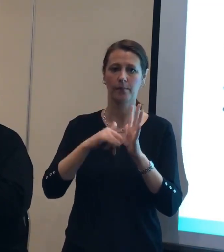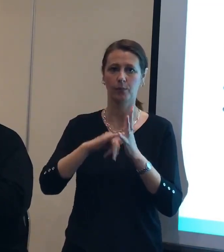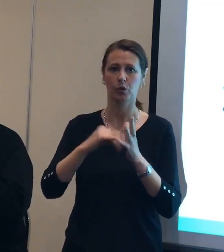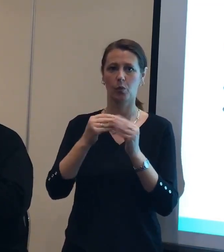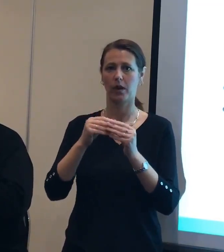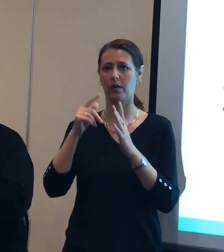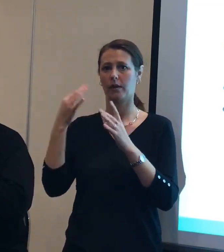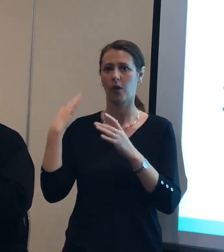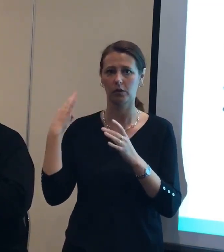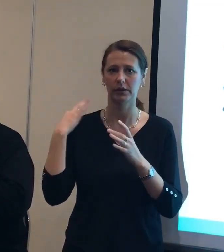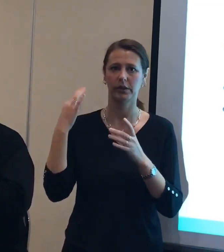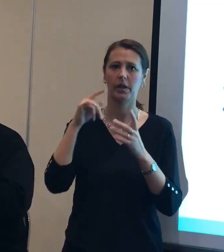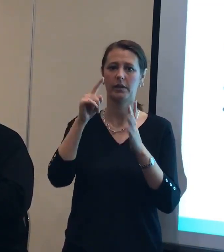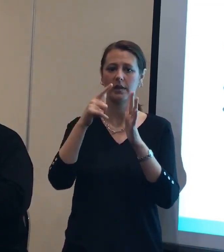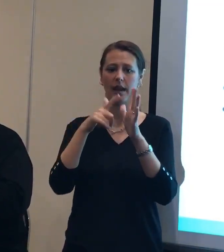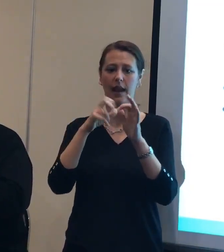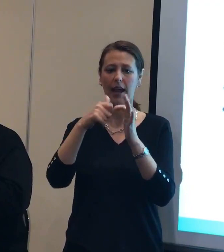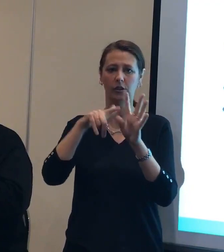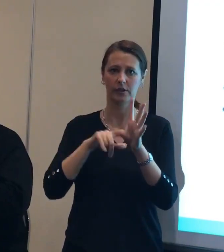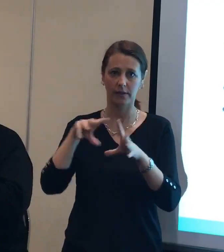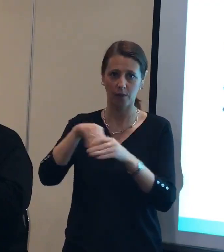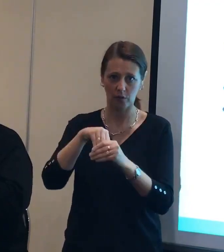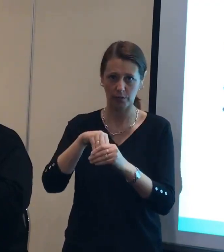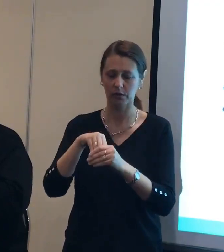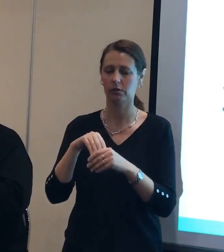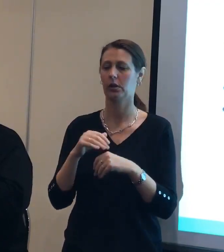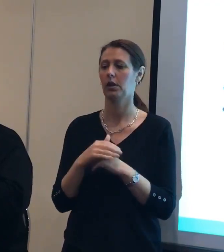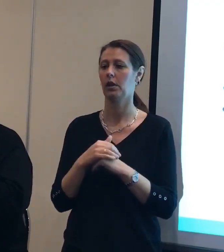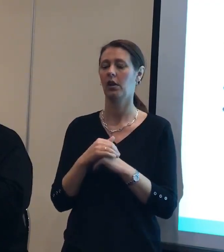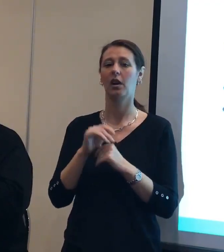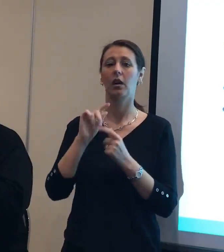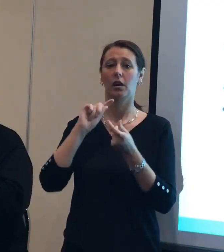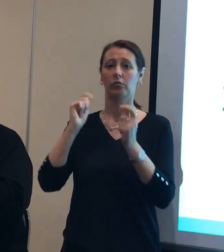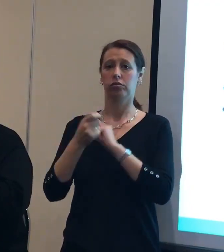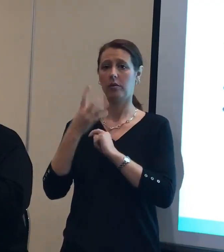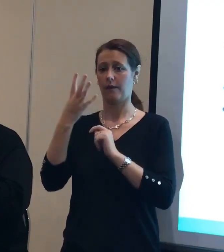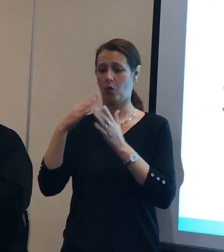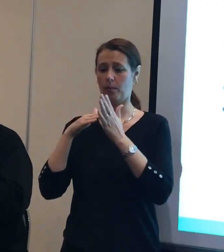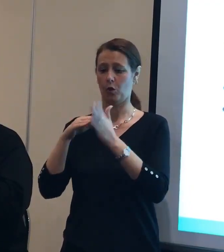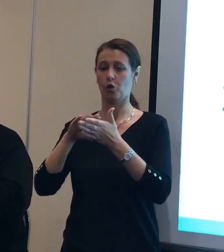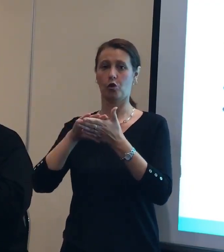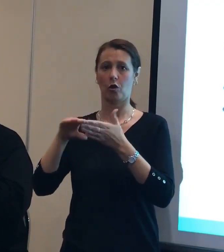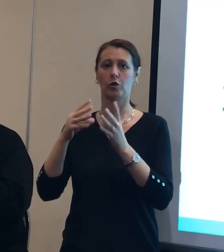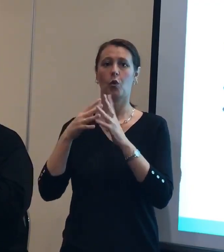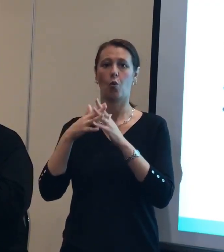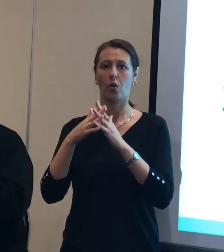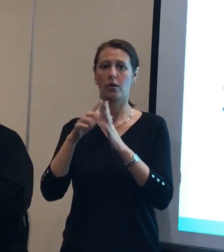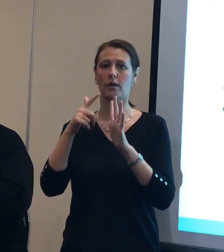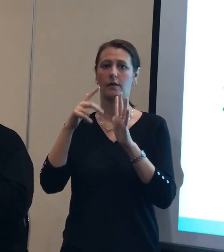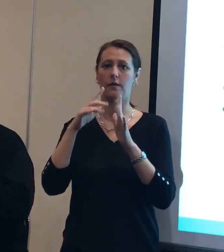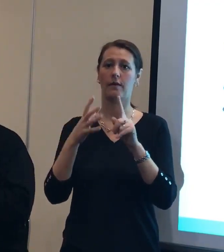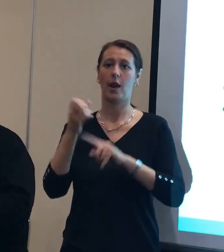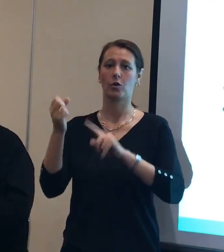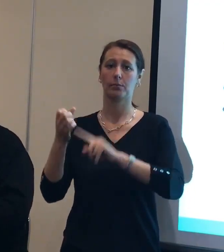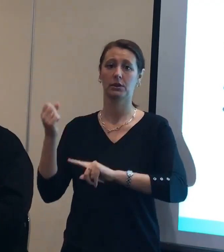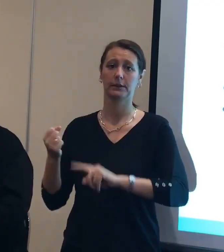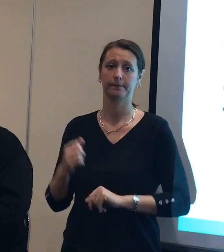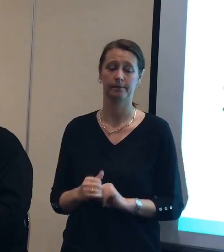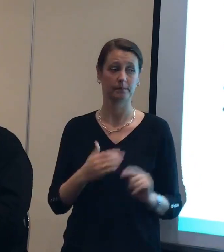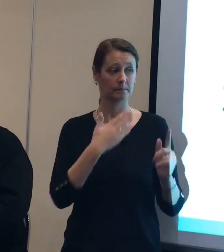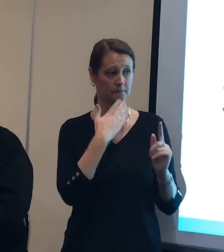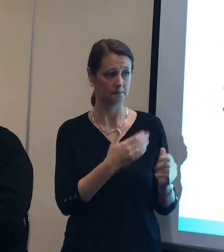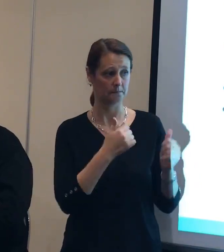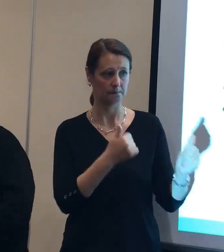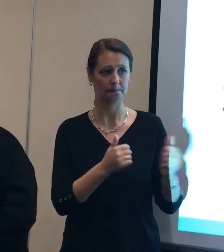volunteers and agency involvement, which was turned in then into around $4 million worth of outcomes. Cool, fantastic, thanks